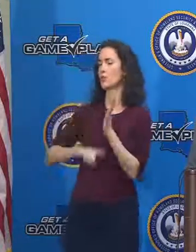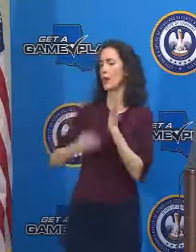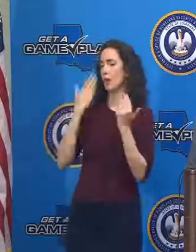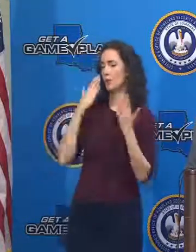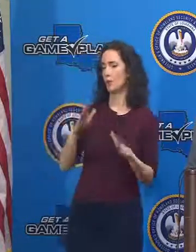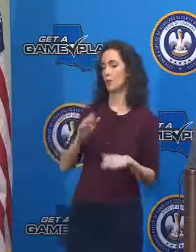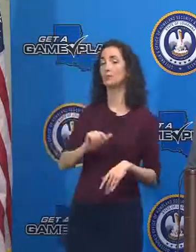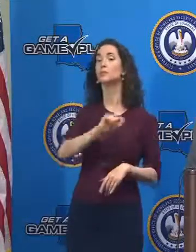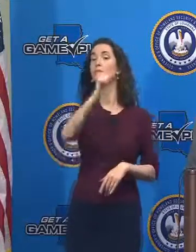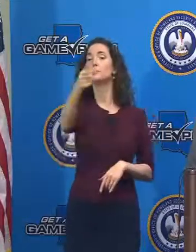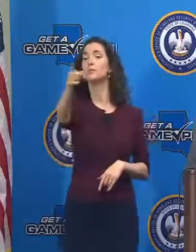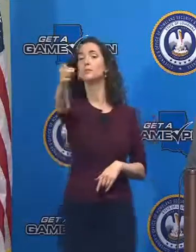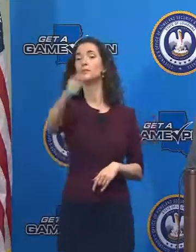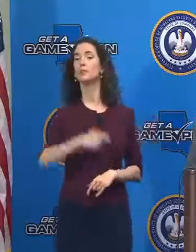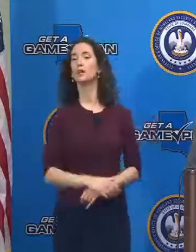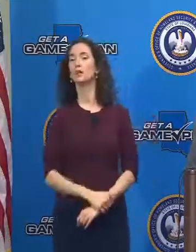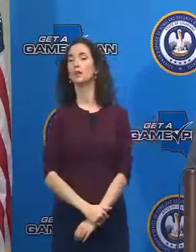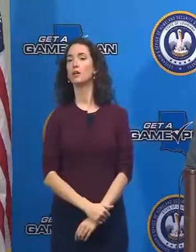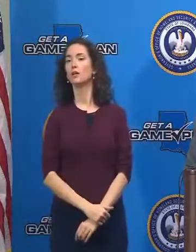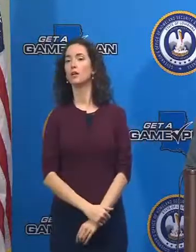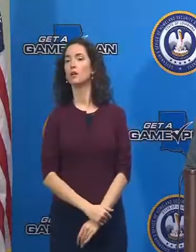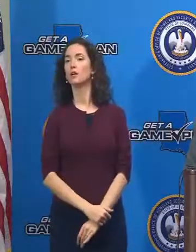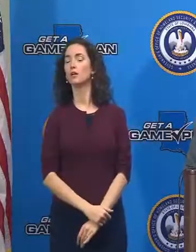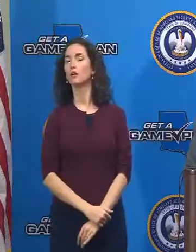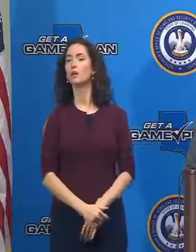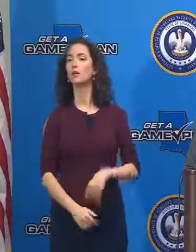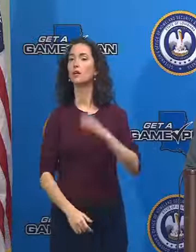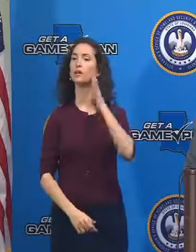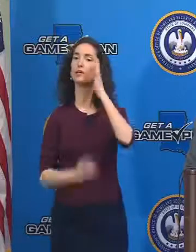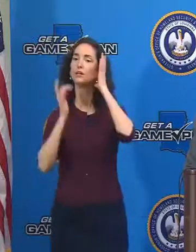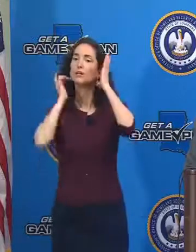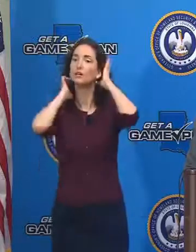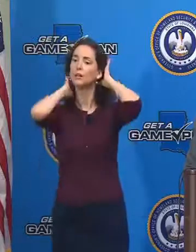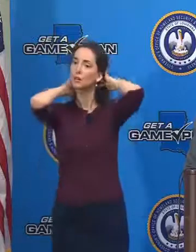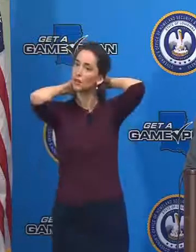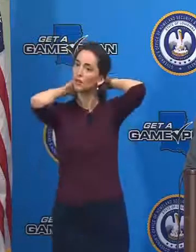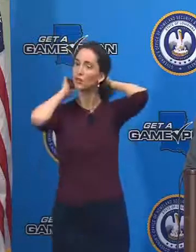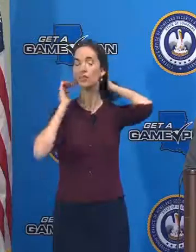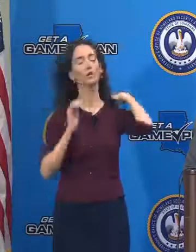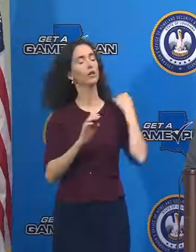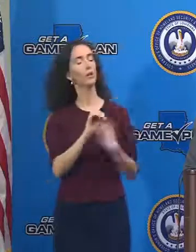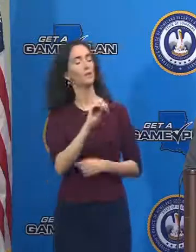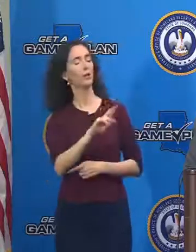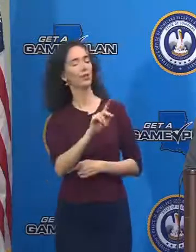Just in the back. What was your response to Mr. Dean saying that overall, basically, they did